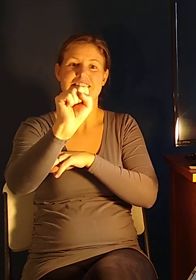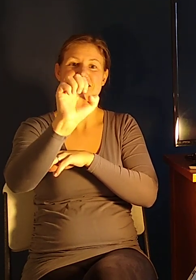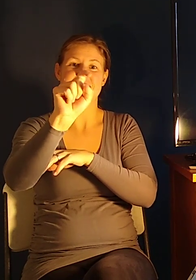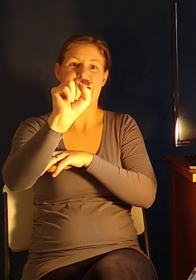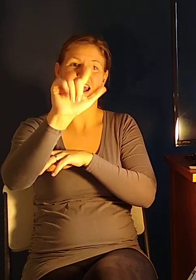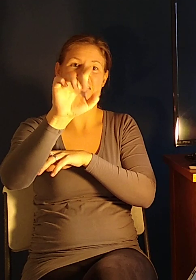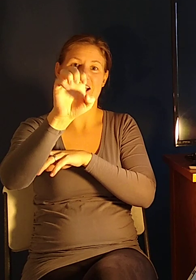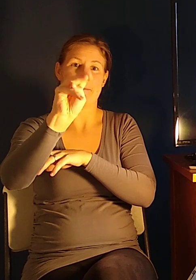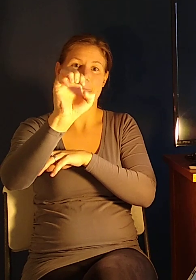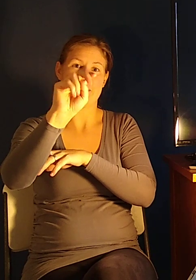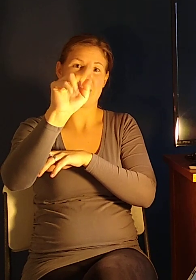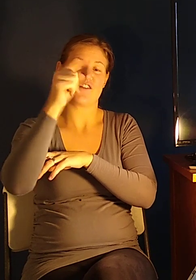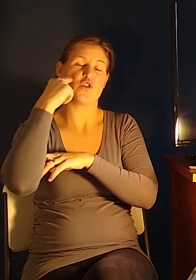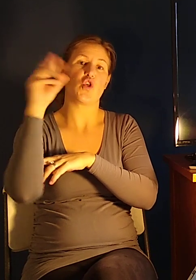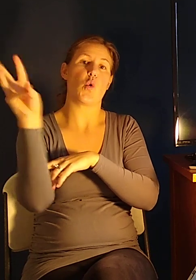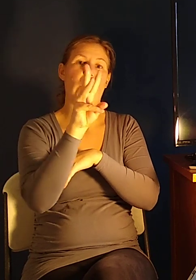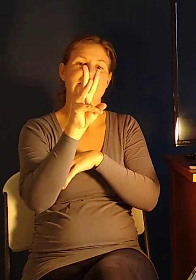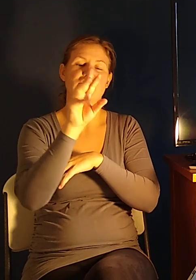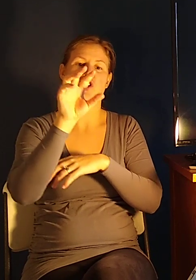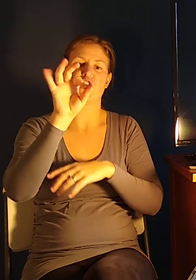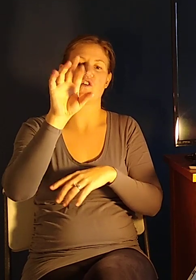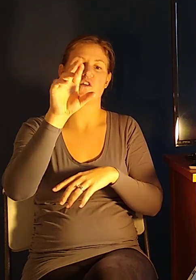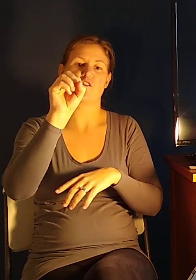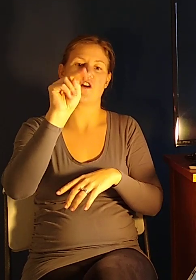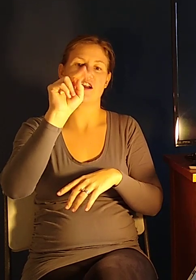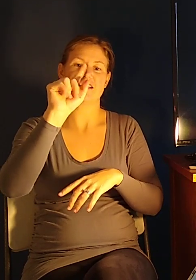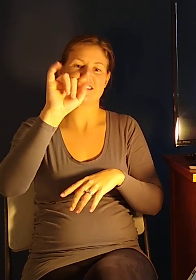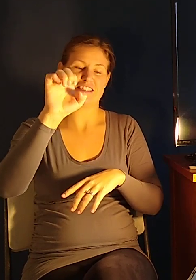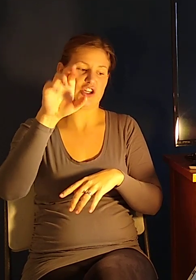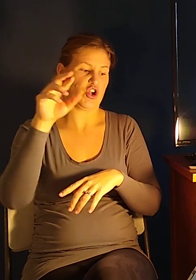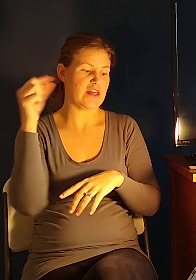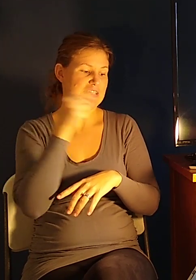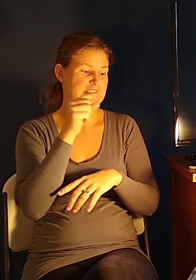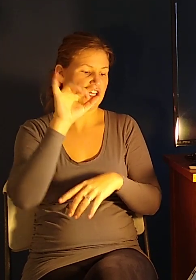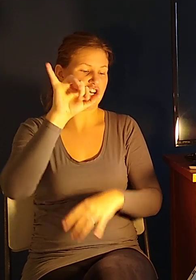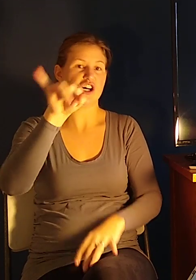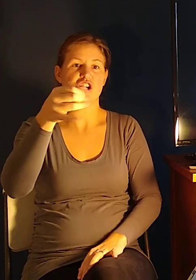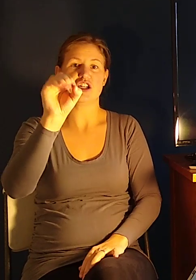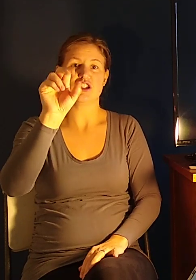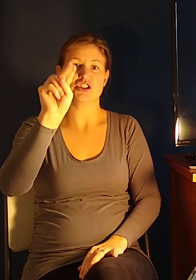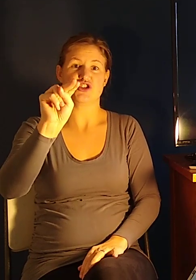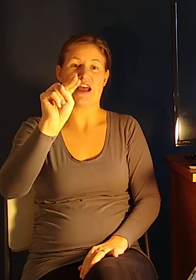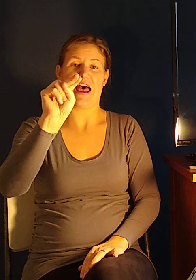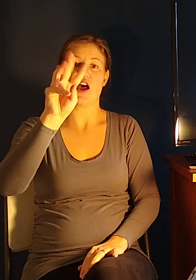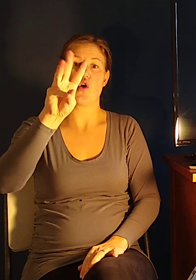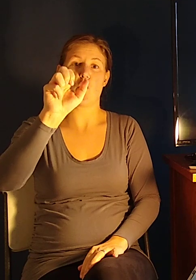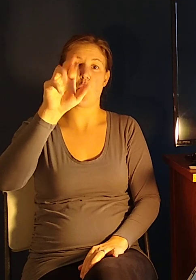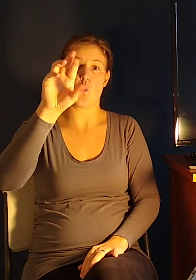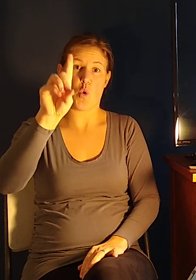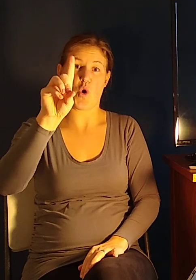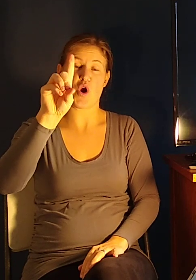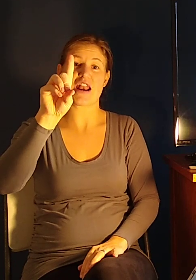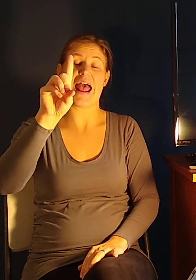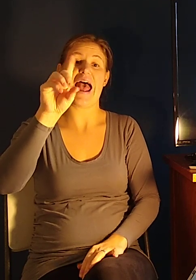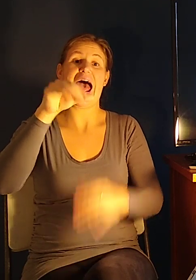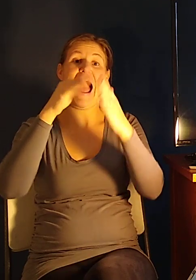Here we see the John Ward House in Salem, Massachusetts. It is a first